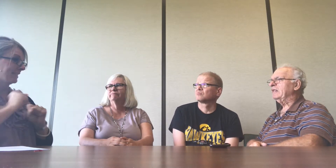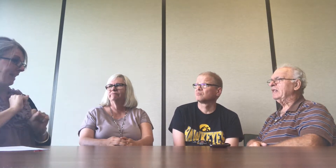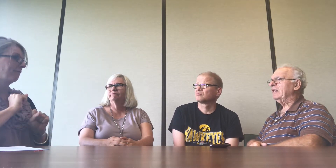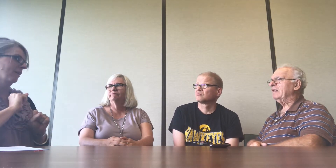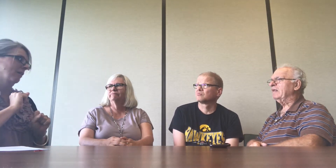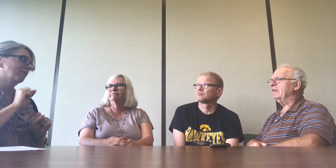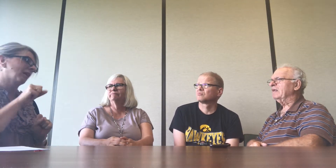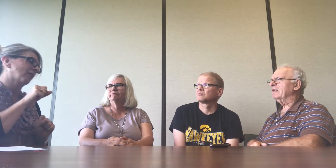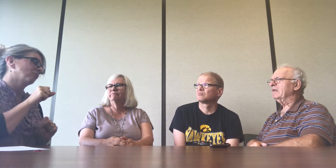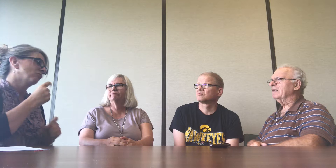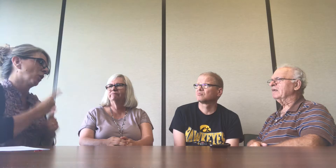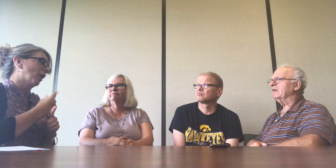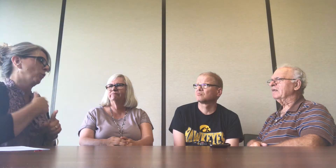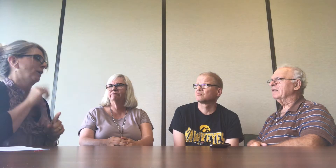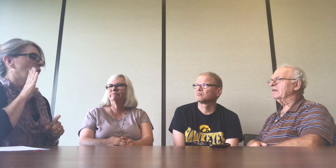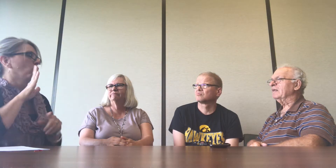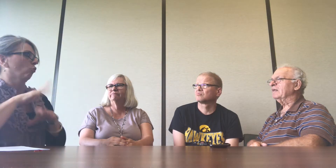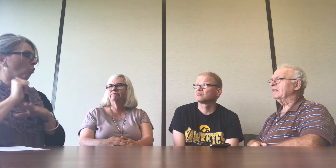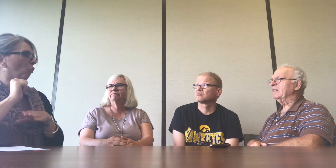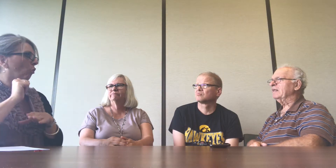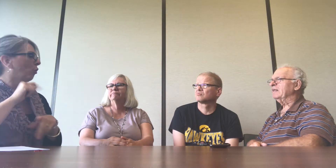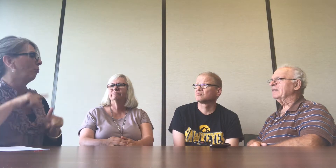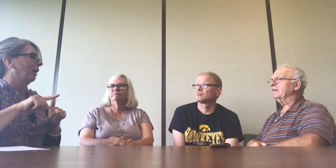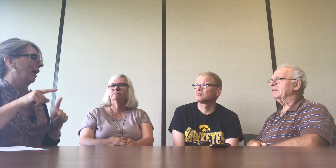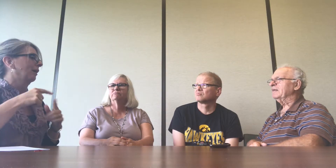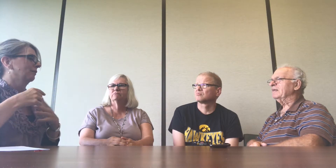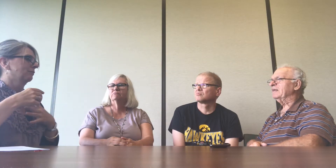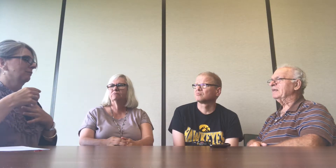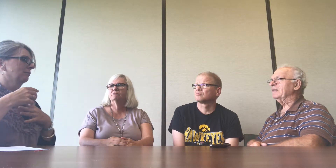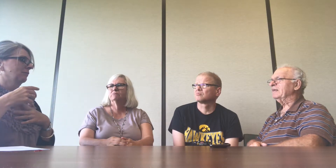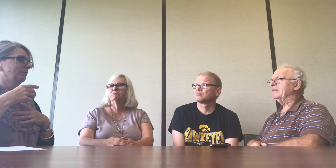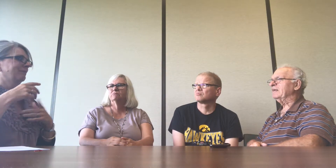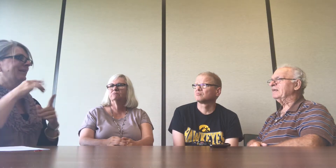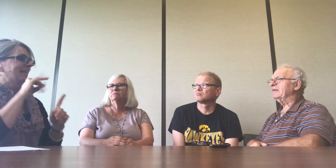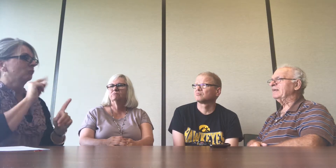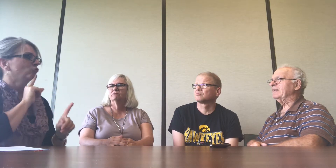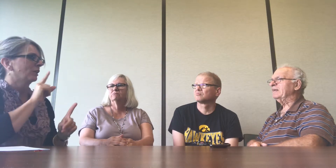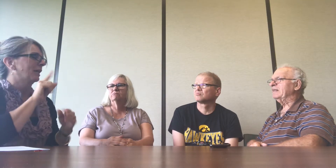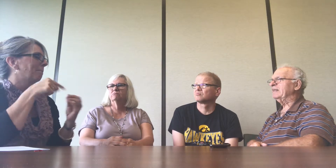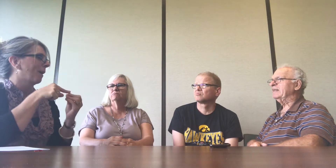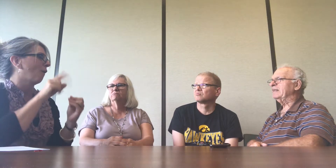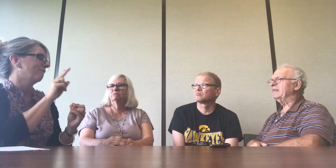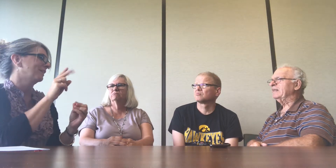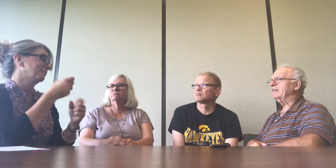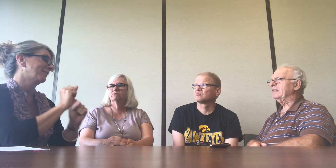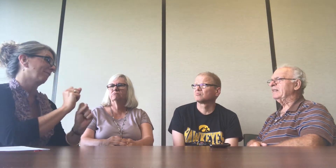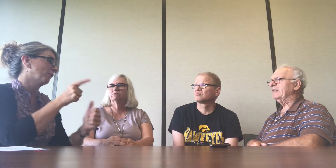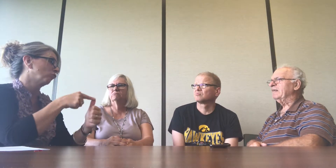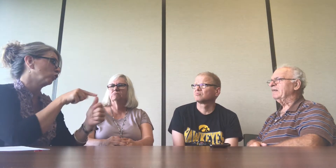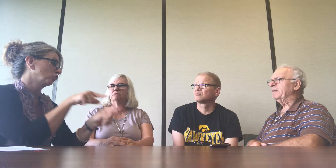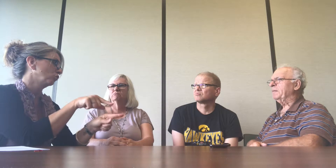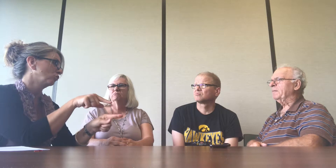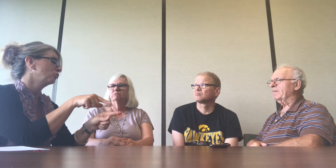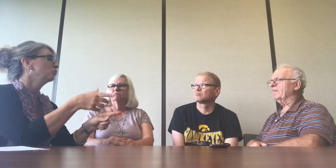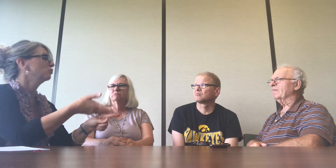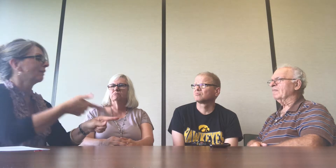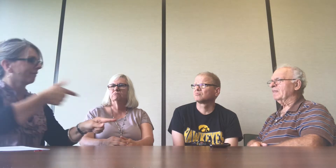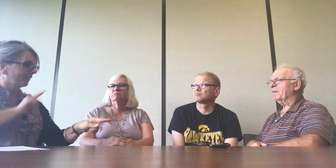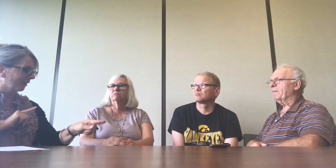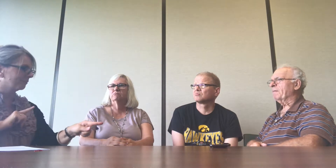we see the victim is in danger or for our safety, we will call the police. Because